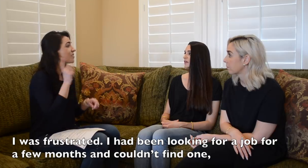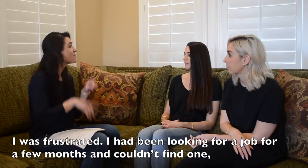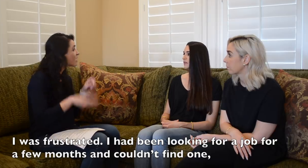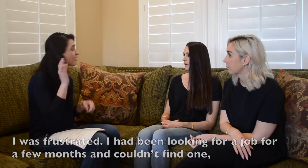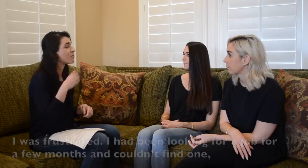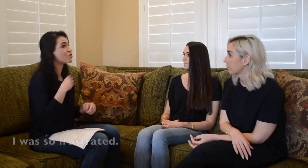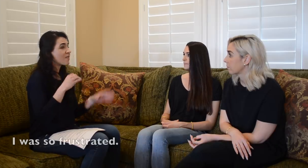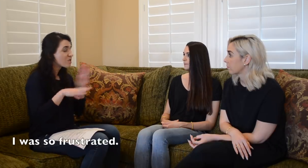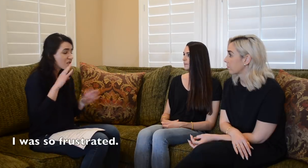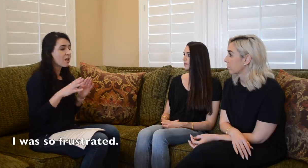Yeah.